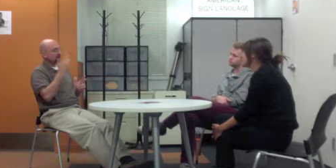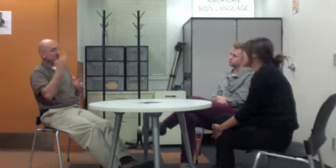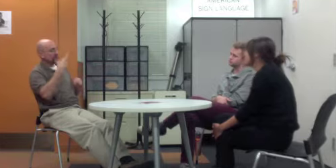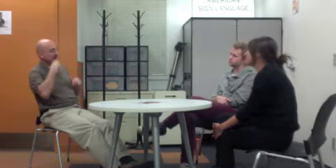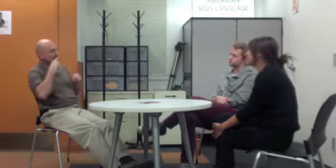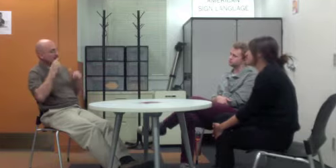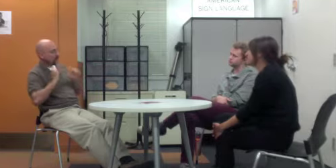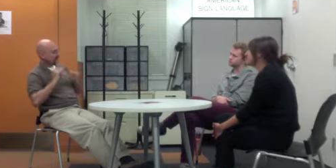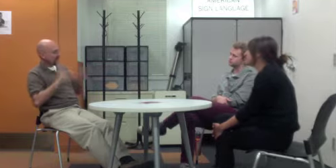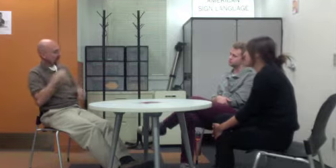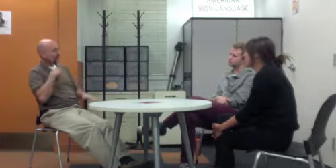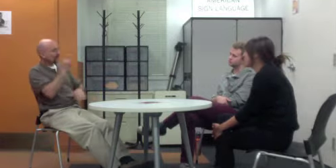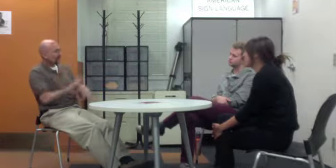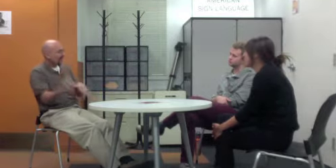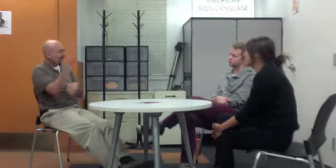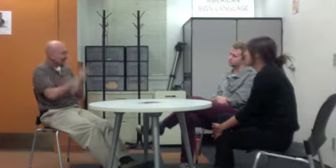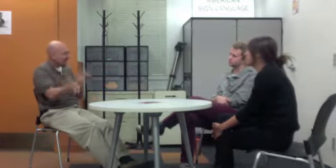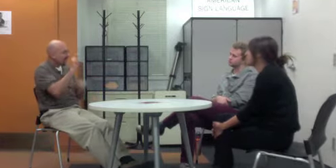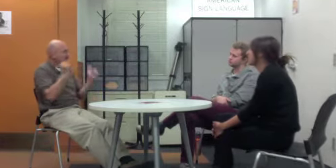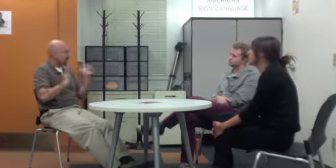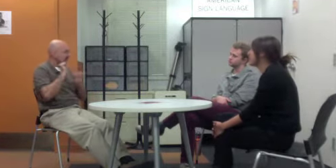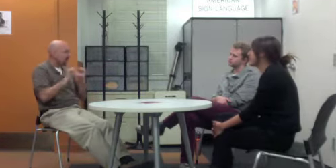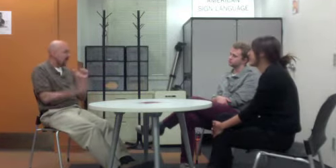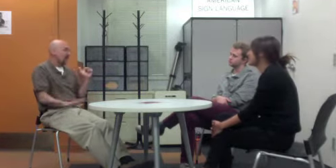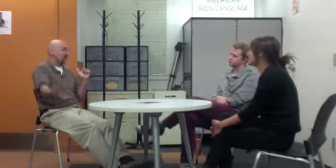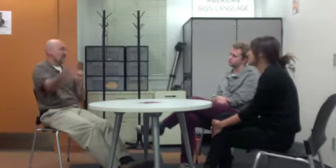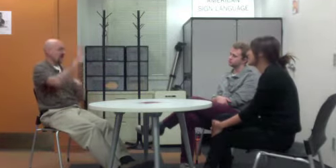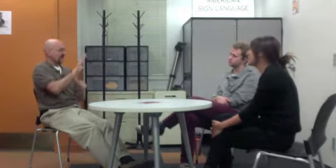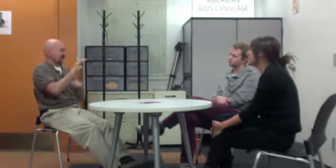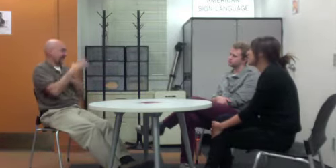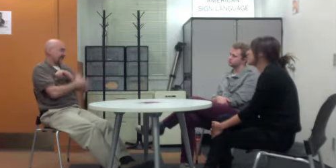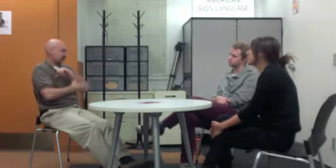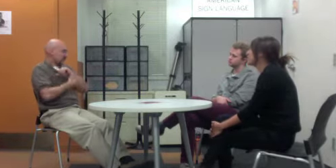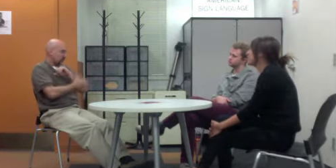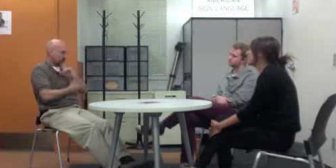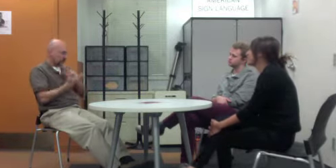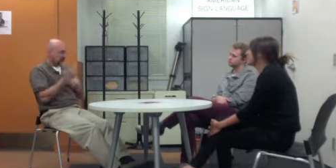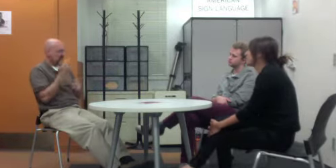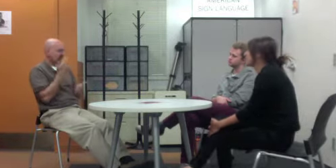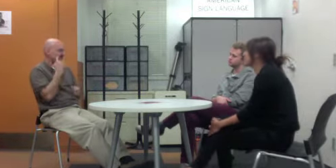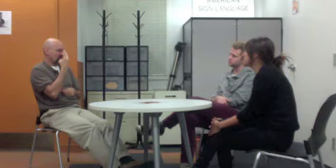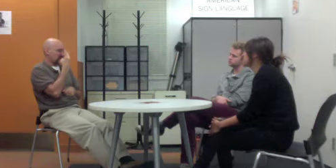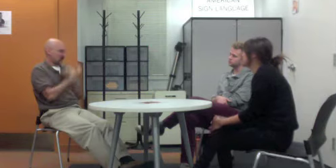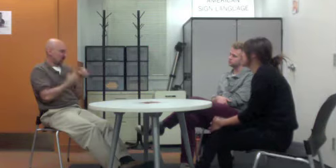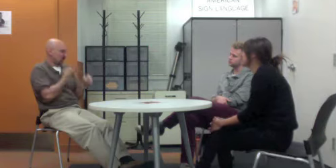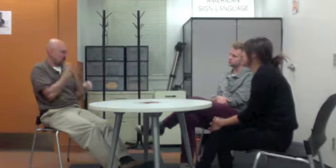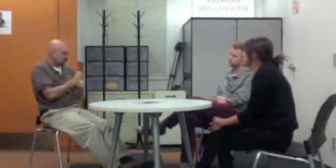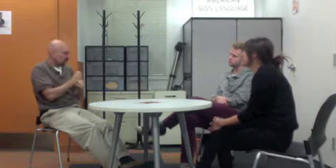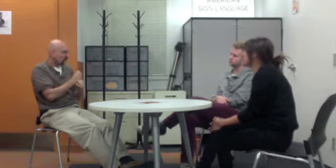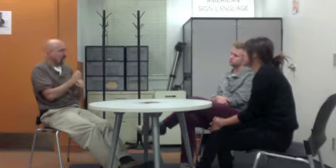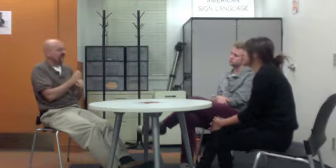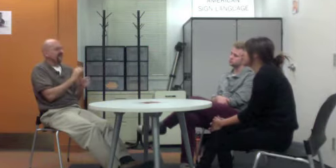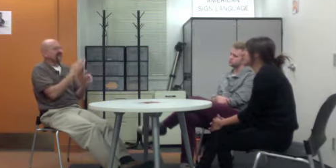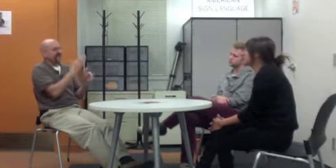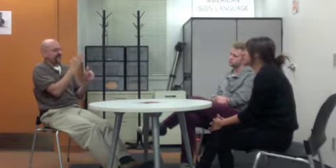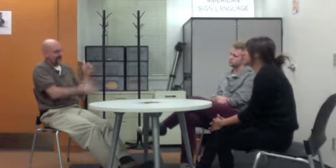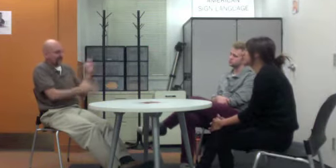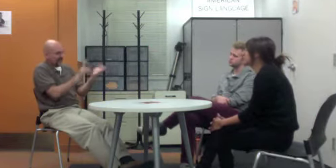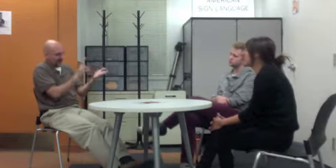There was 3 deaf performers and 3 hearing actors, and we traveled all over the country. So for 2 years, we